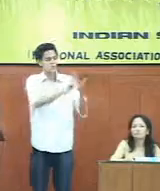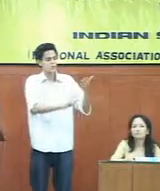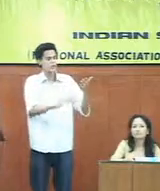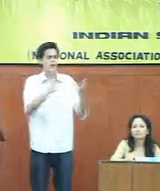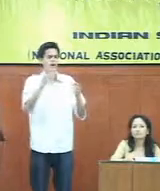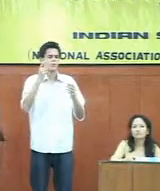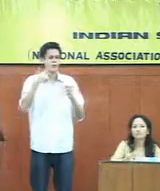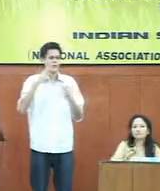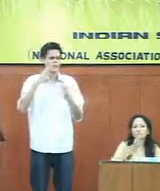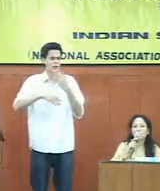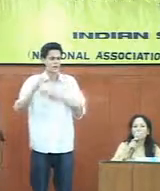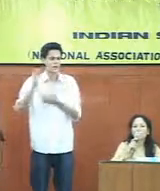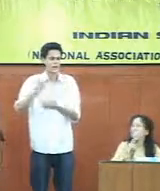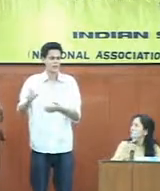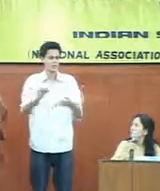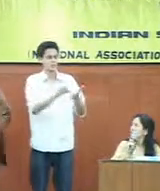away.